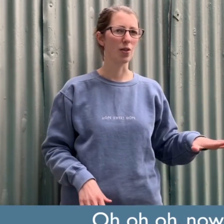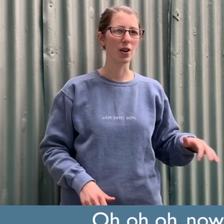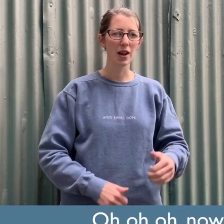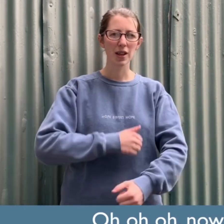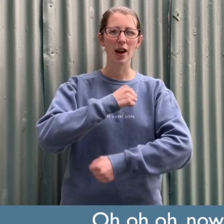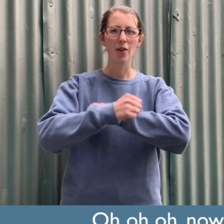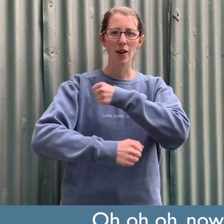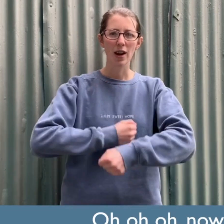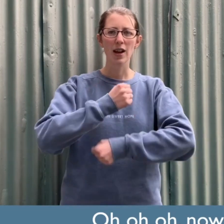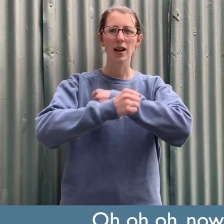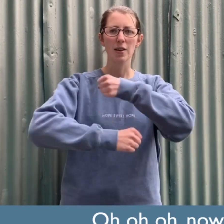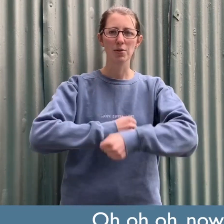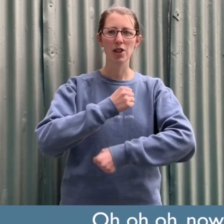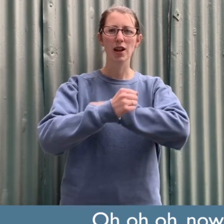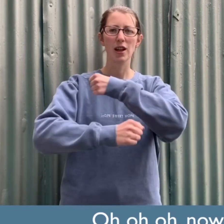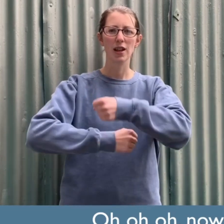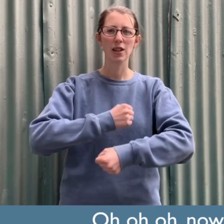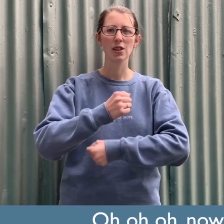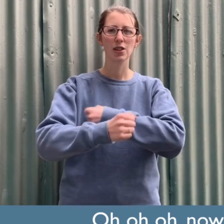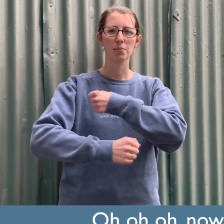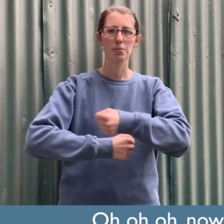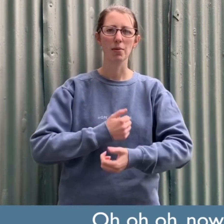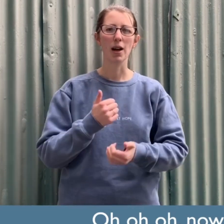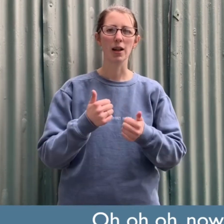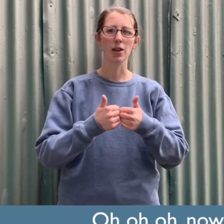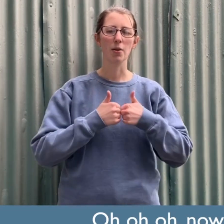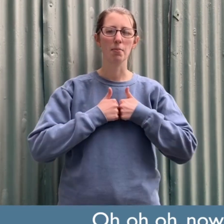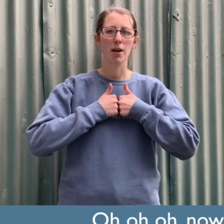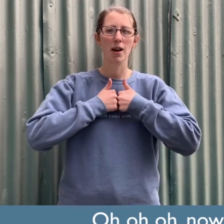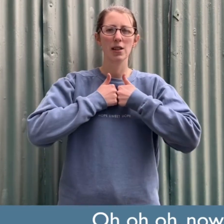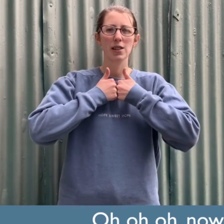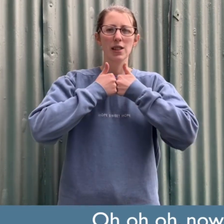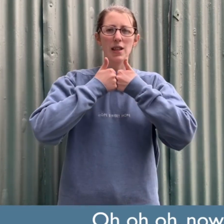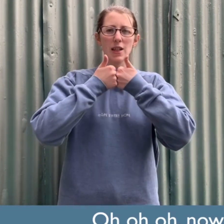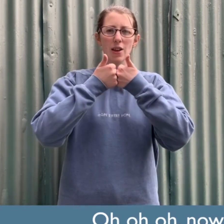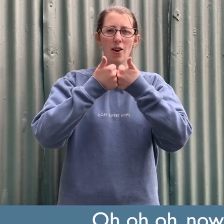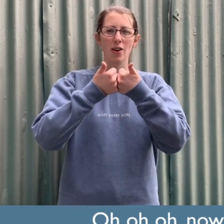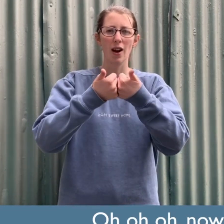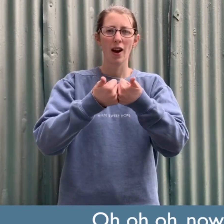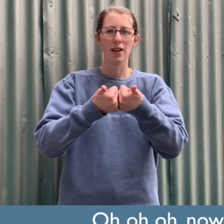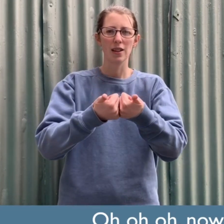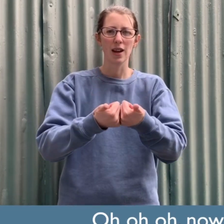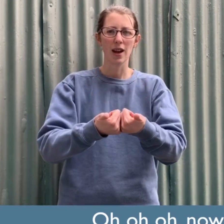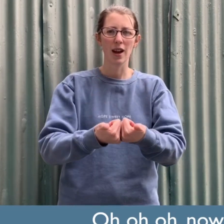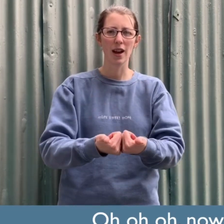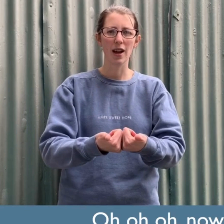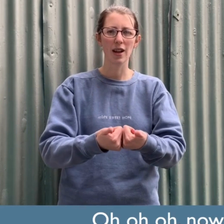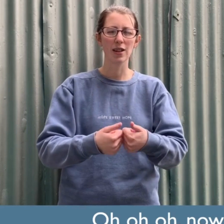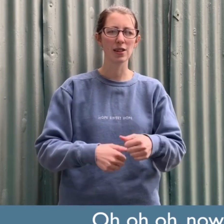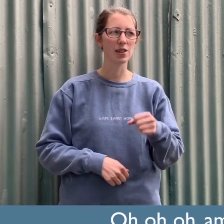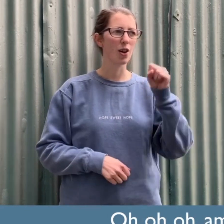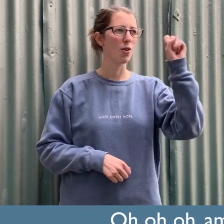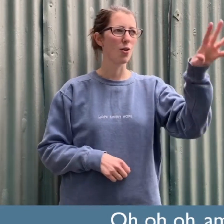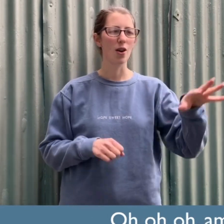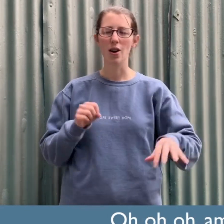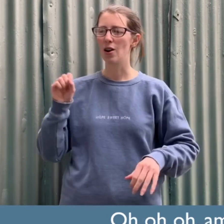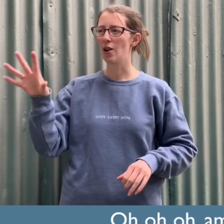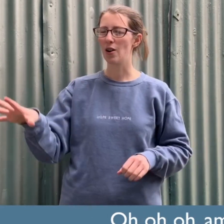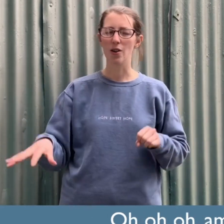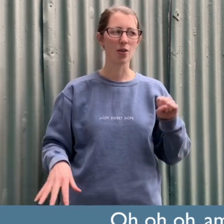Oh, now I am changed by your mercy, your kindness.